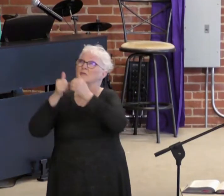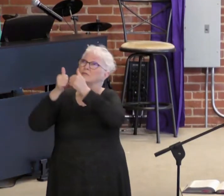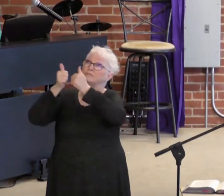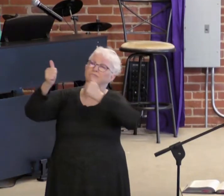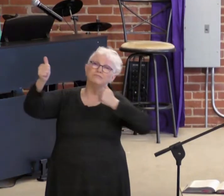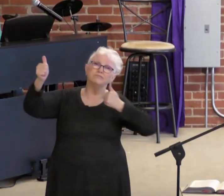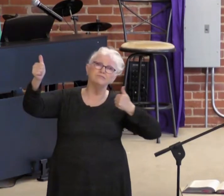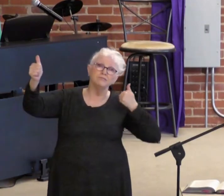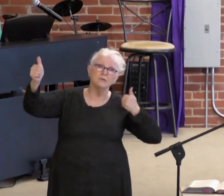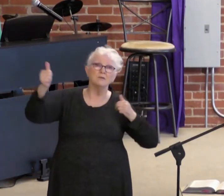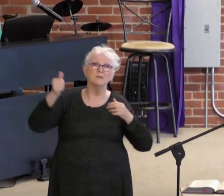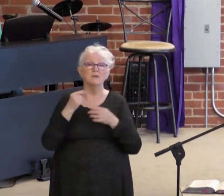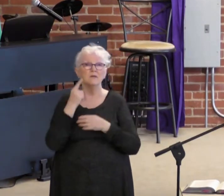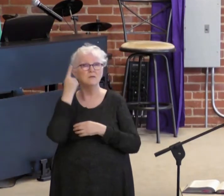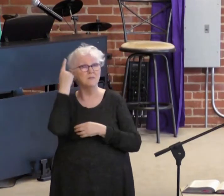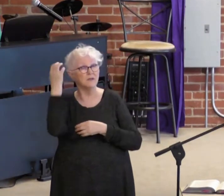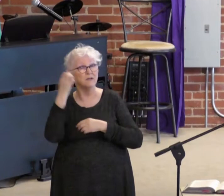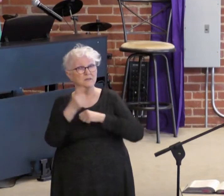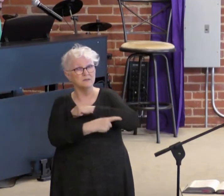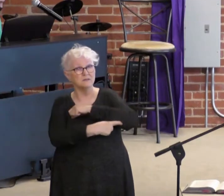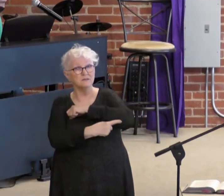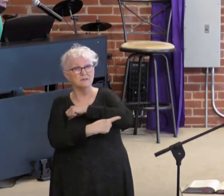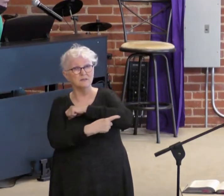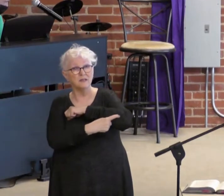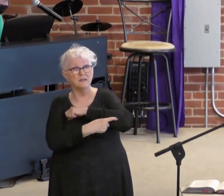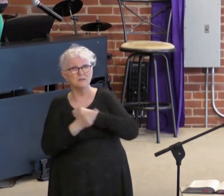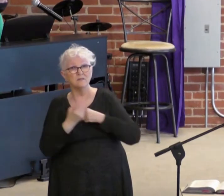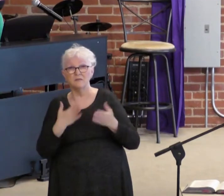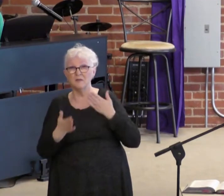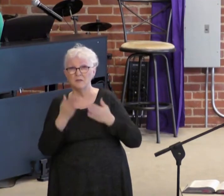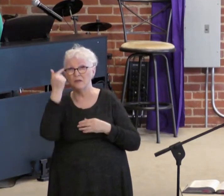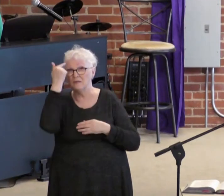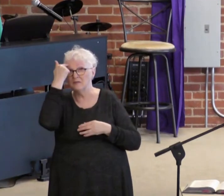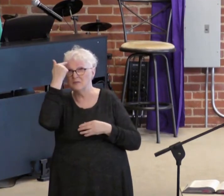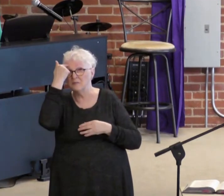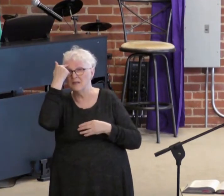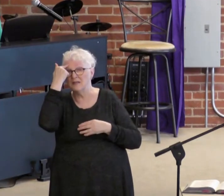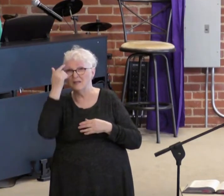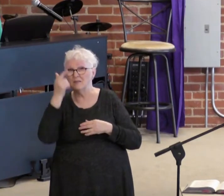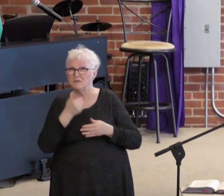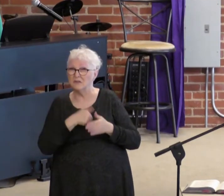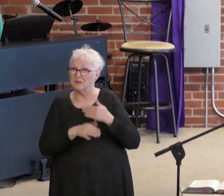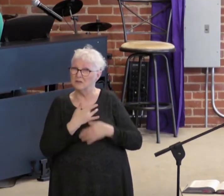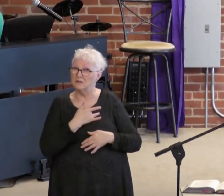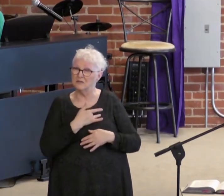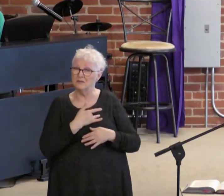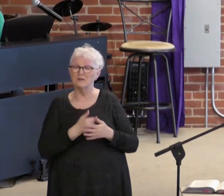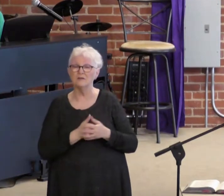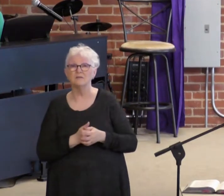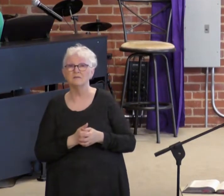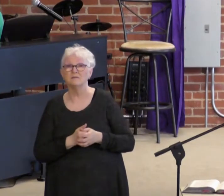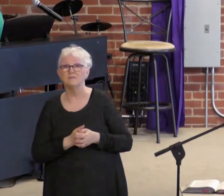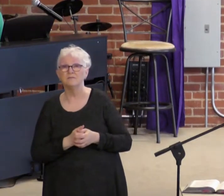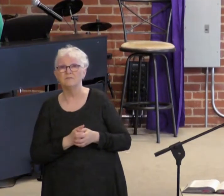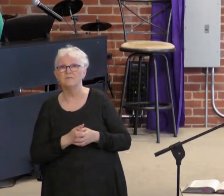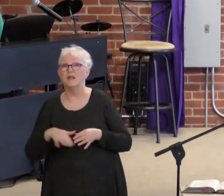of just a temptation that you may have had in your mind or your heart? And yet the Bible